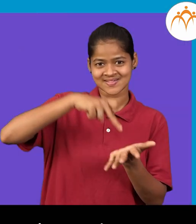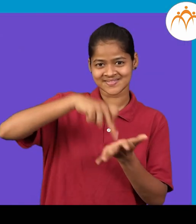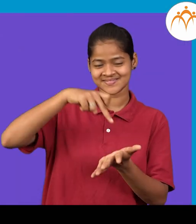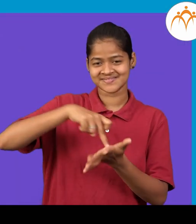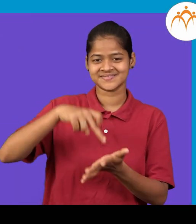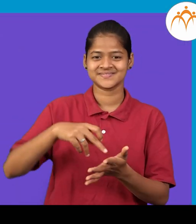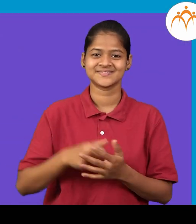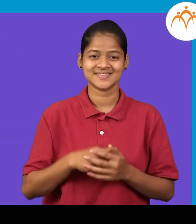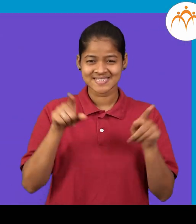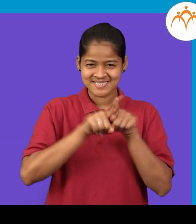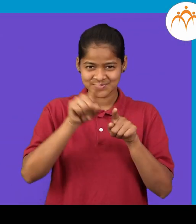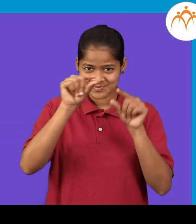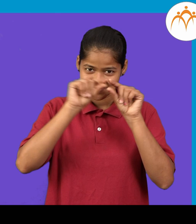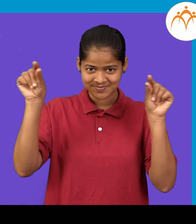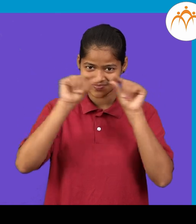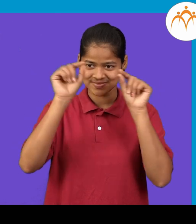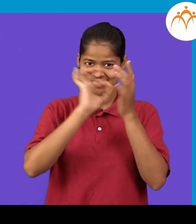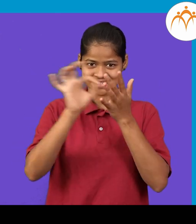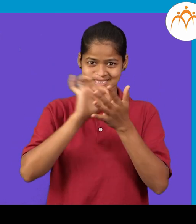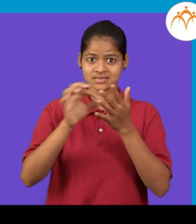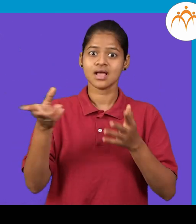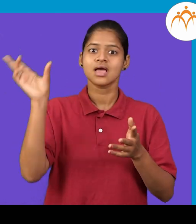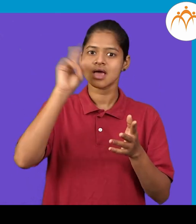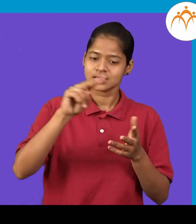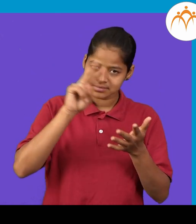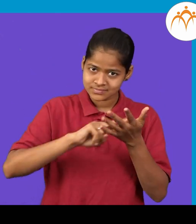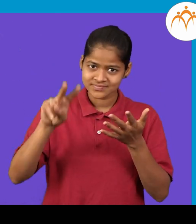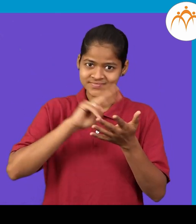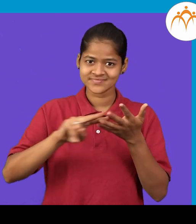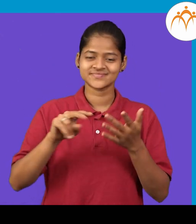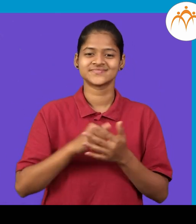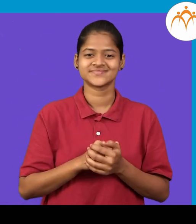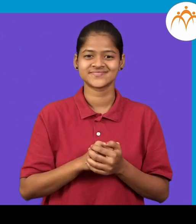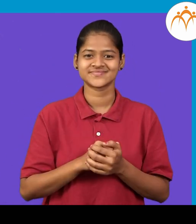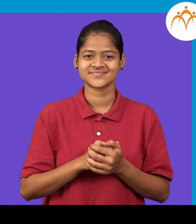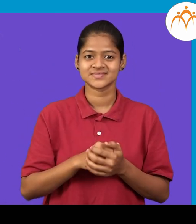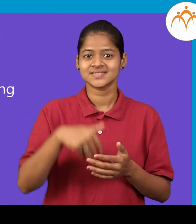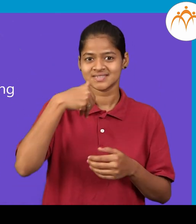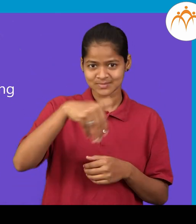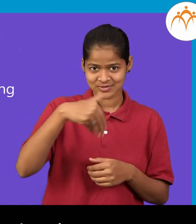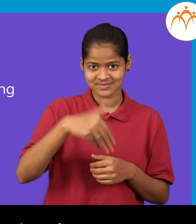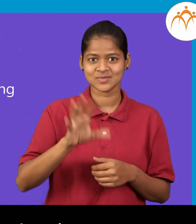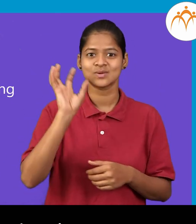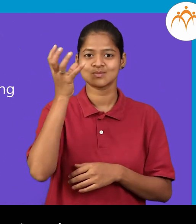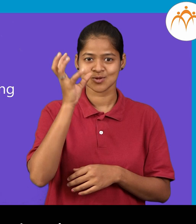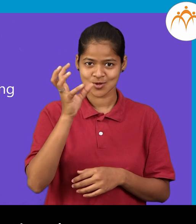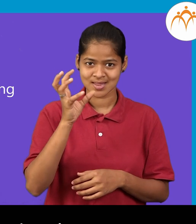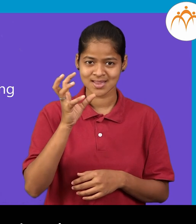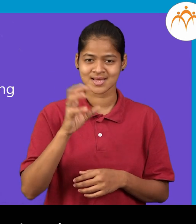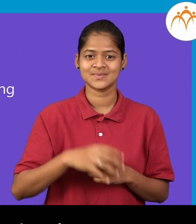Bat, ball, cycle, kite, khokho, hopping. Have you noticed the